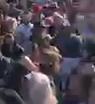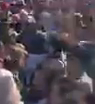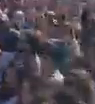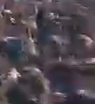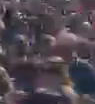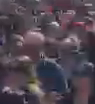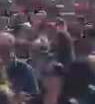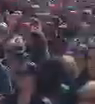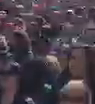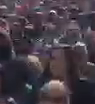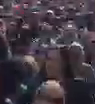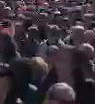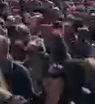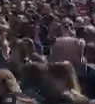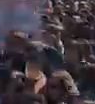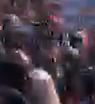democracy looks like.